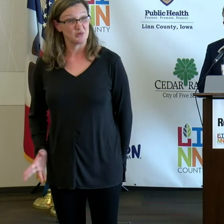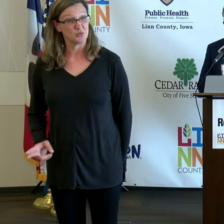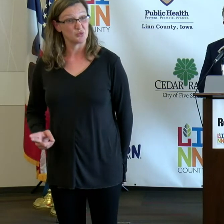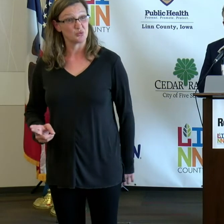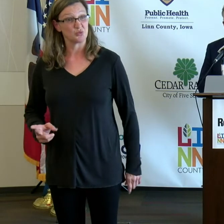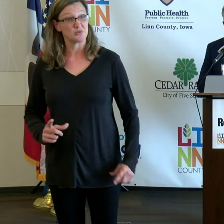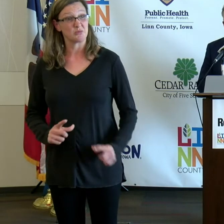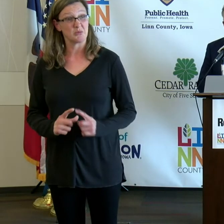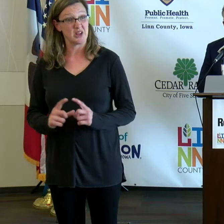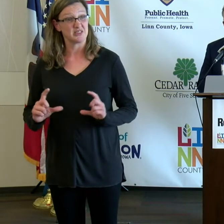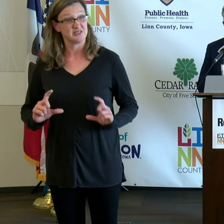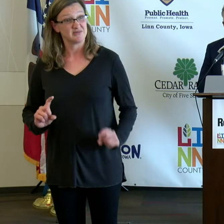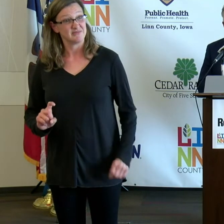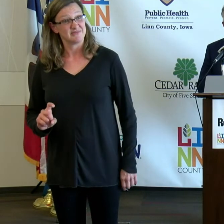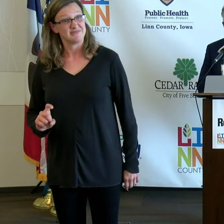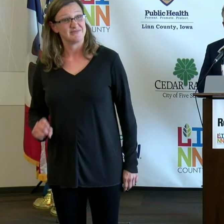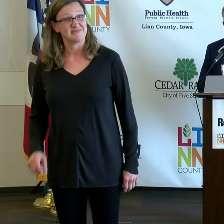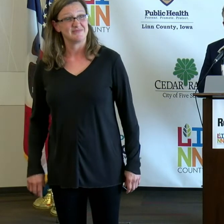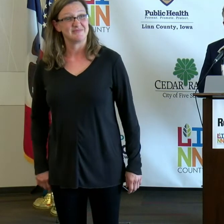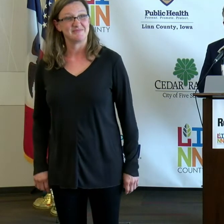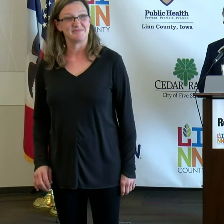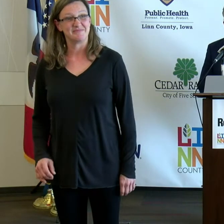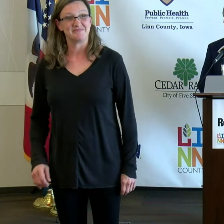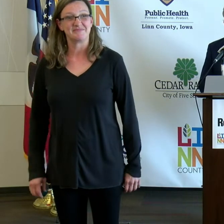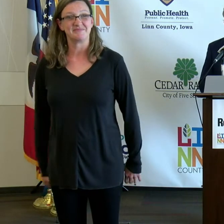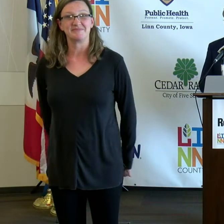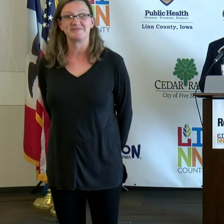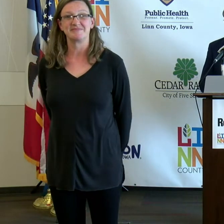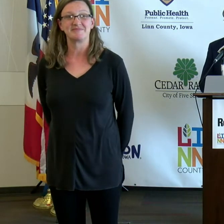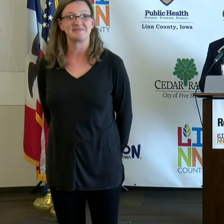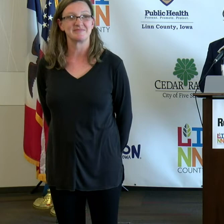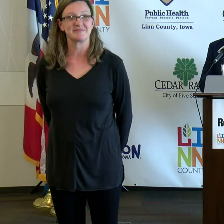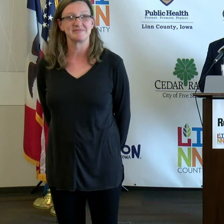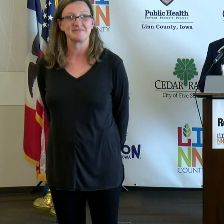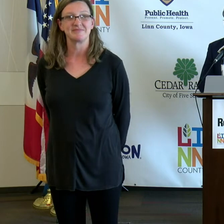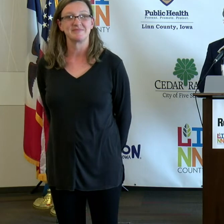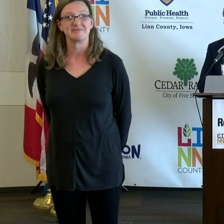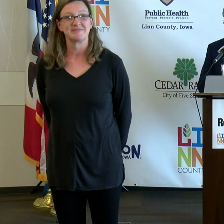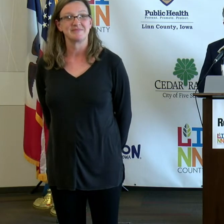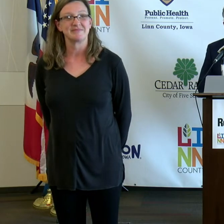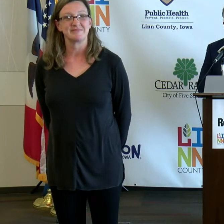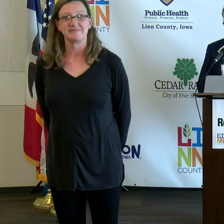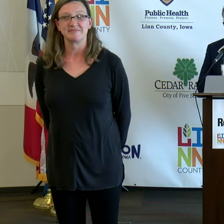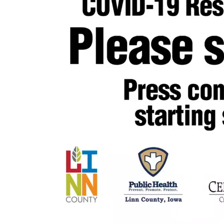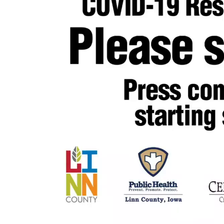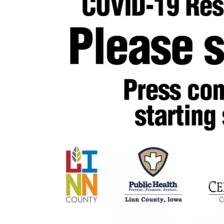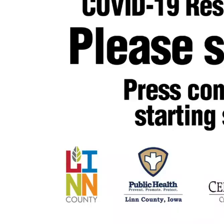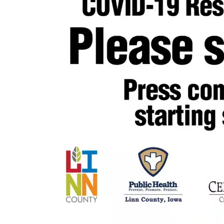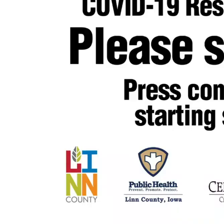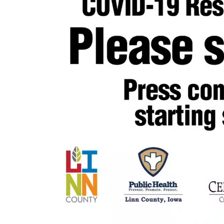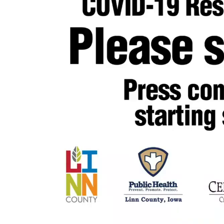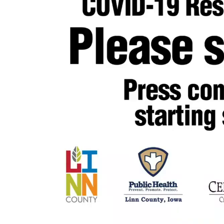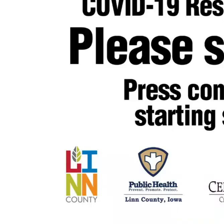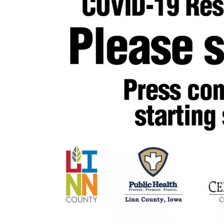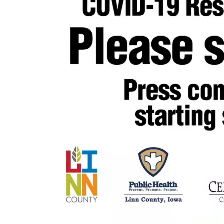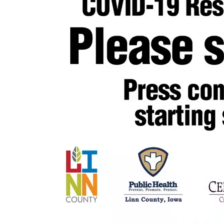check. 1, 2, 3, 4, 5, 6, 7, 8, 9, 10.